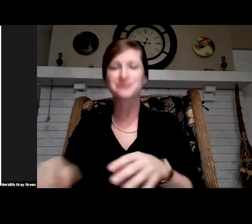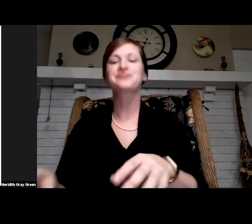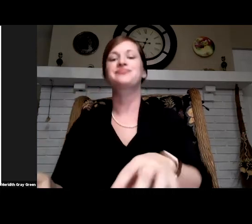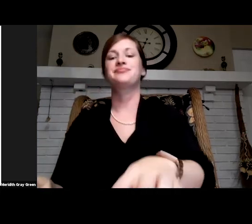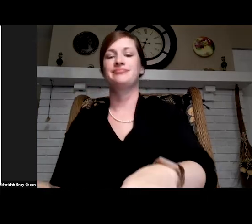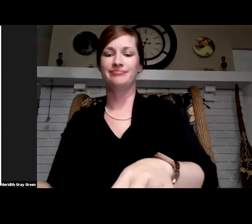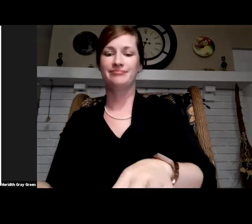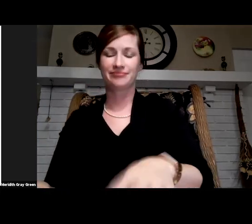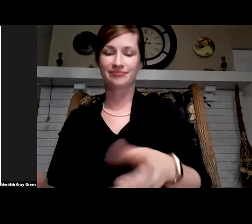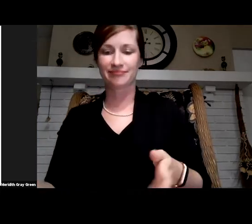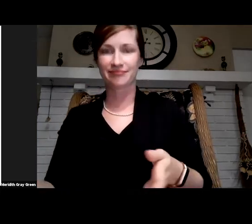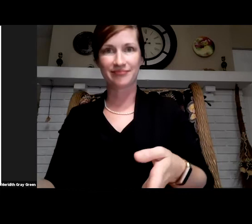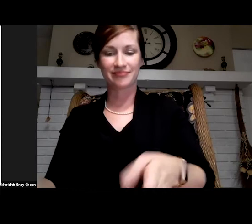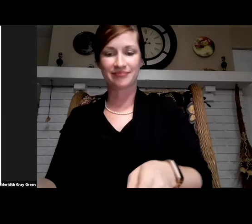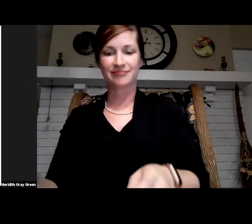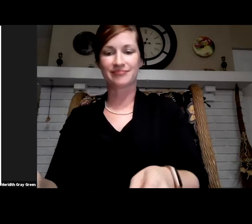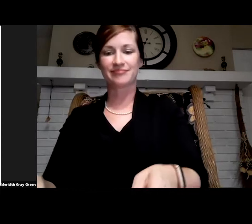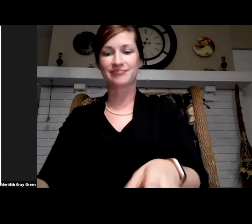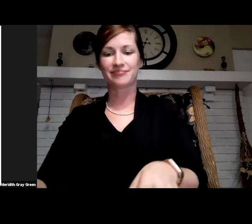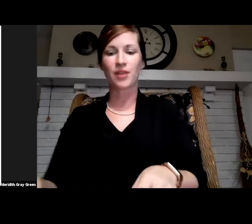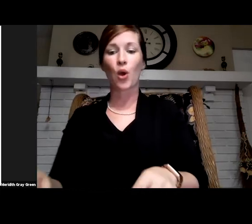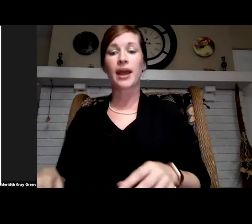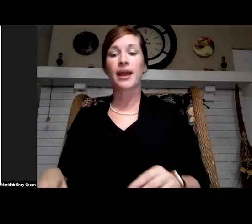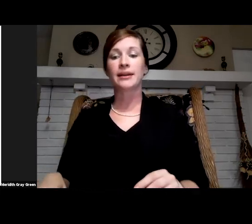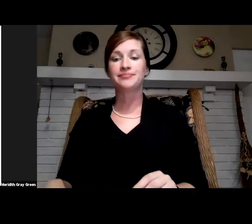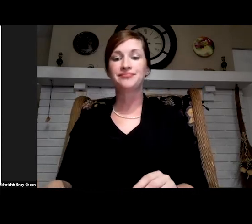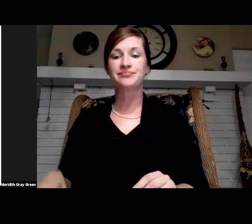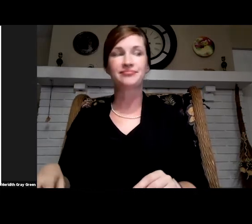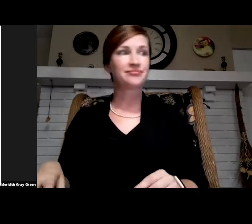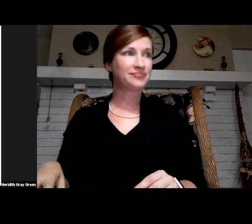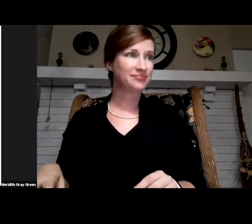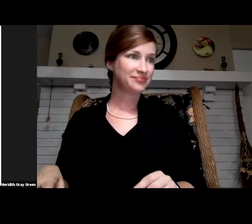And then we'll join as a group and look at it as a whole.